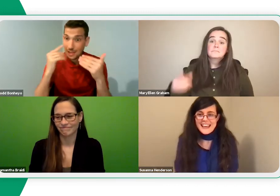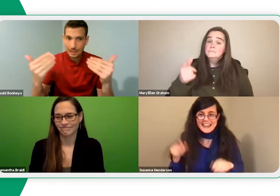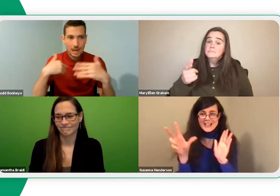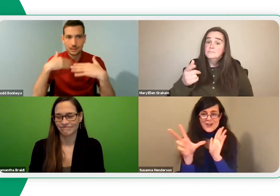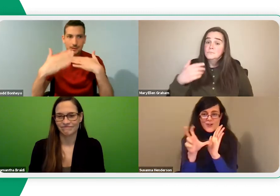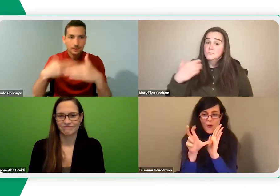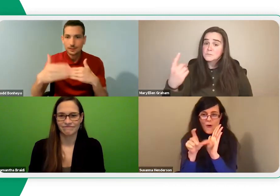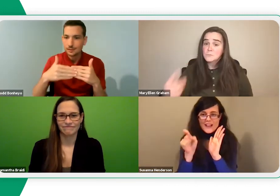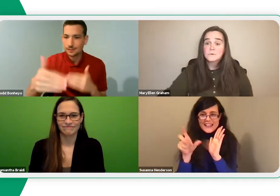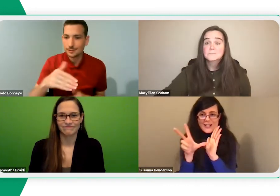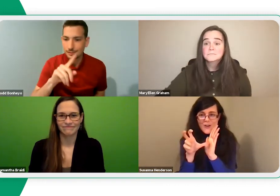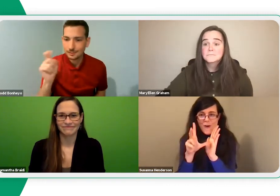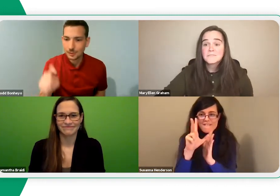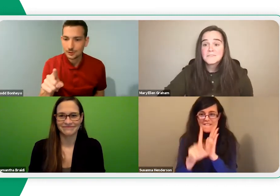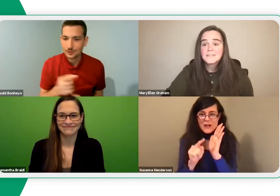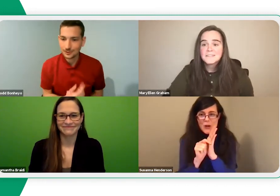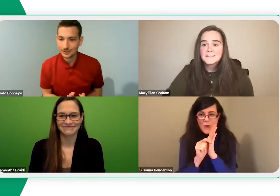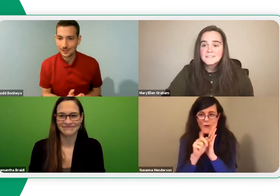students.